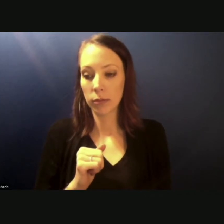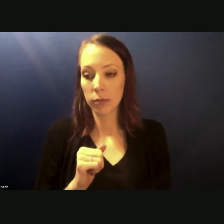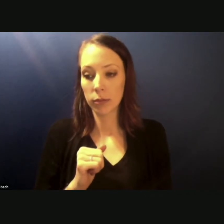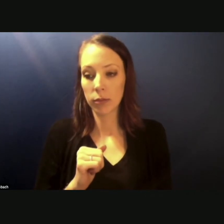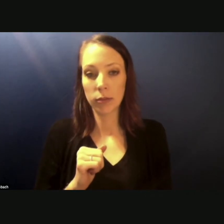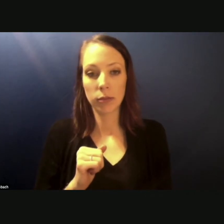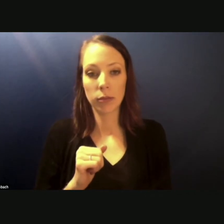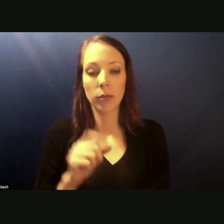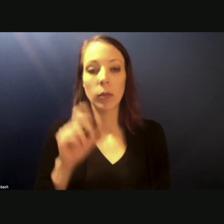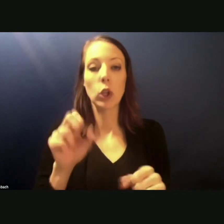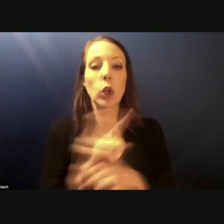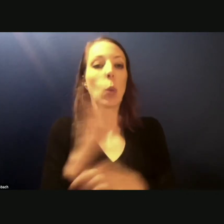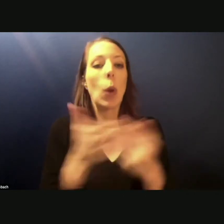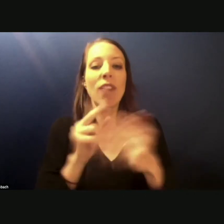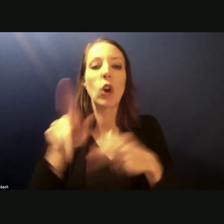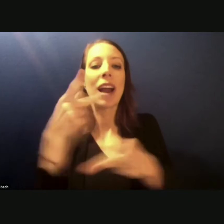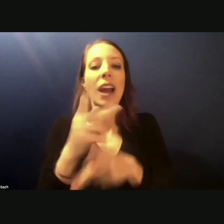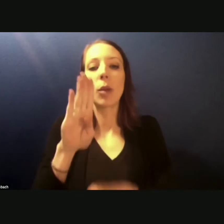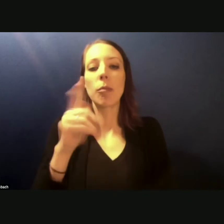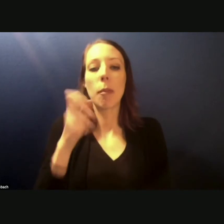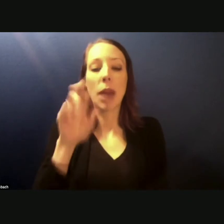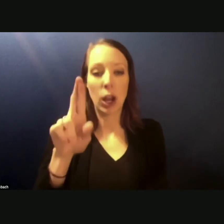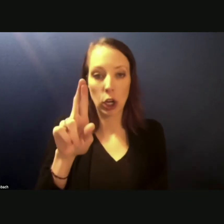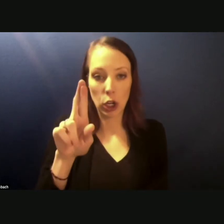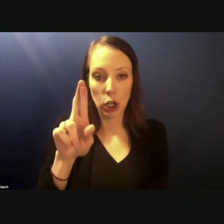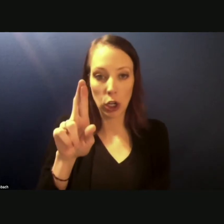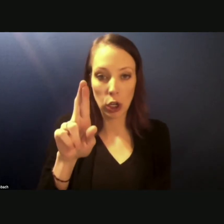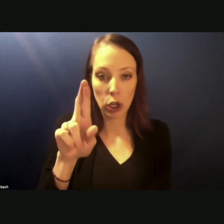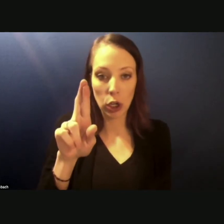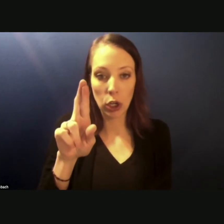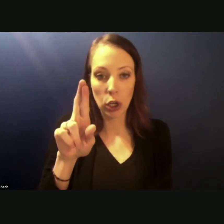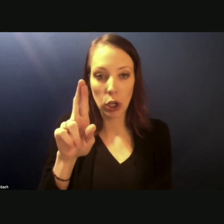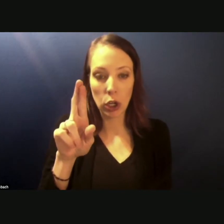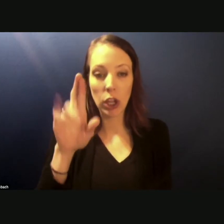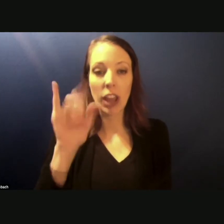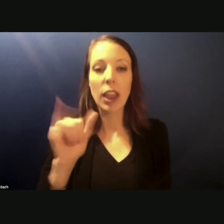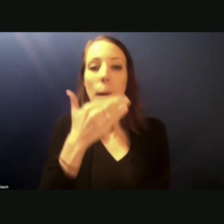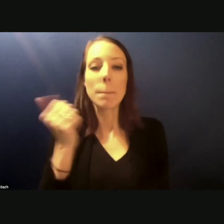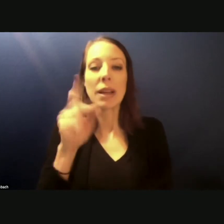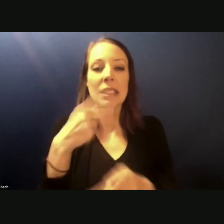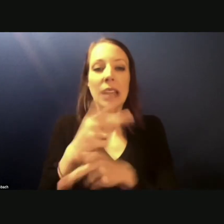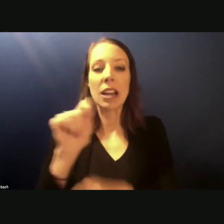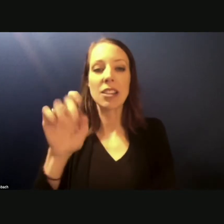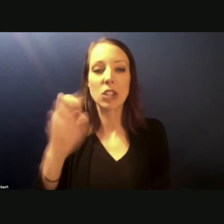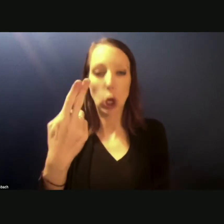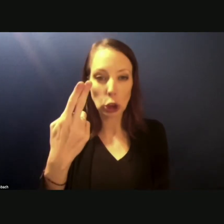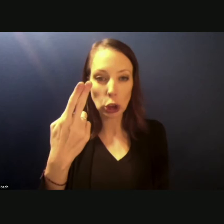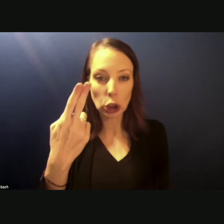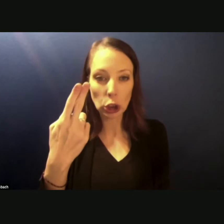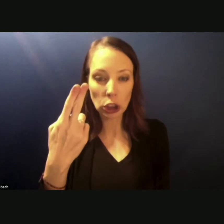but so you can use whatever kind of batter, but I think cornstarch ends up being the best type of starch to cover them